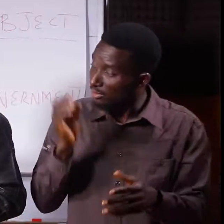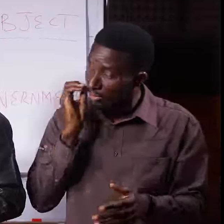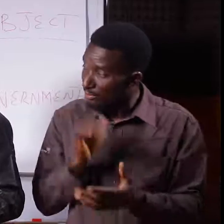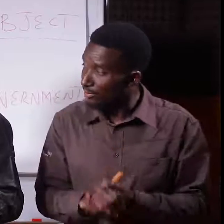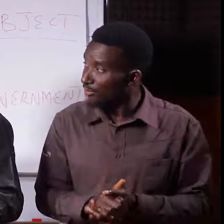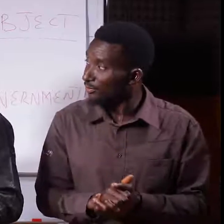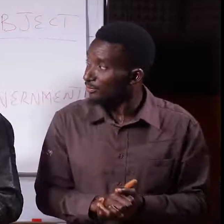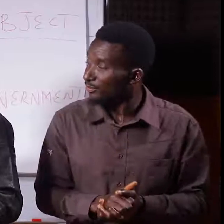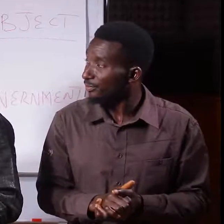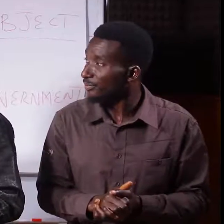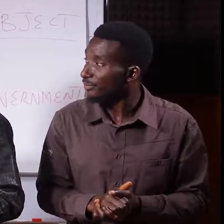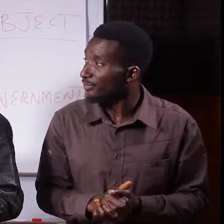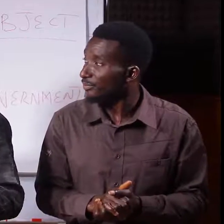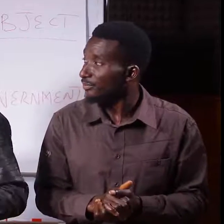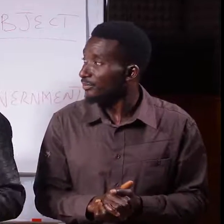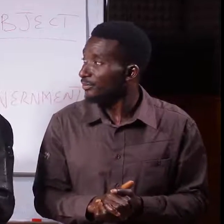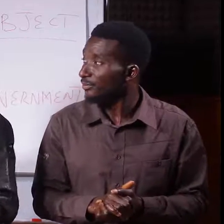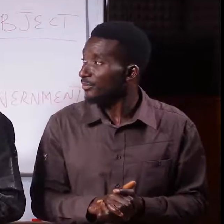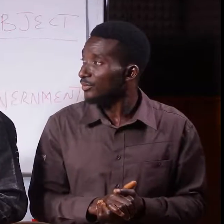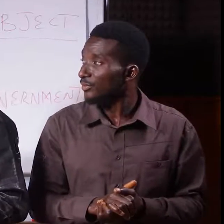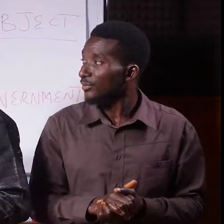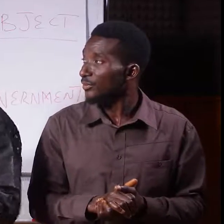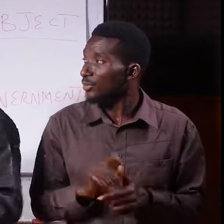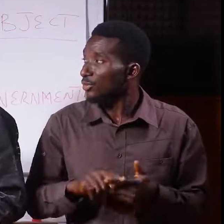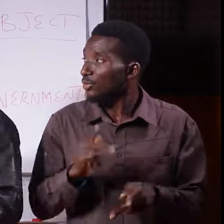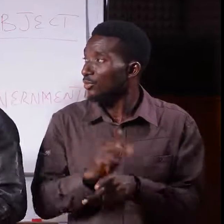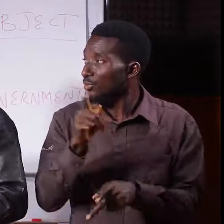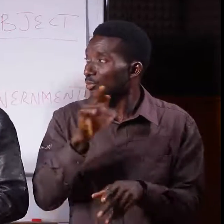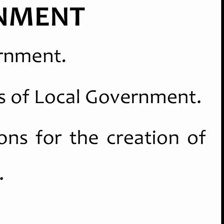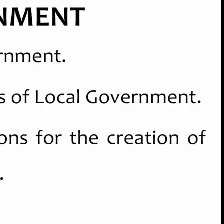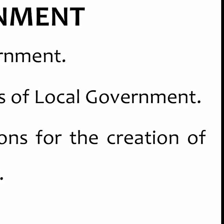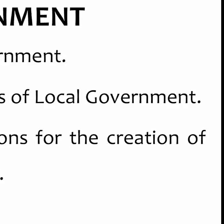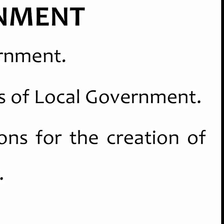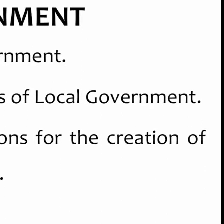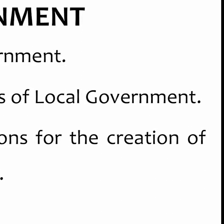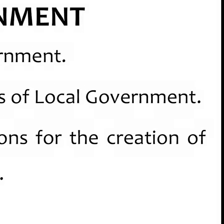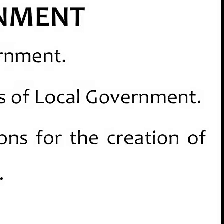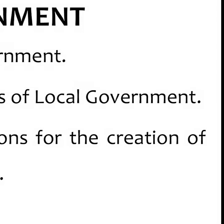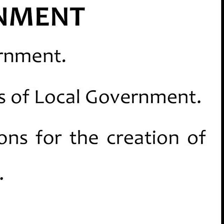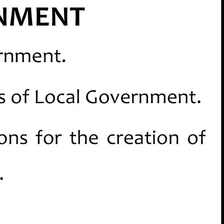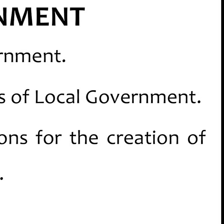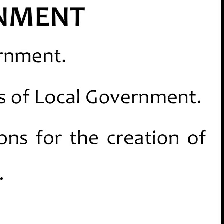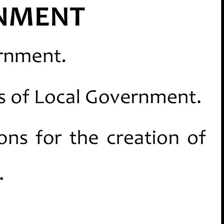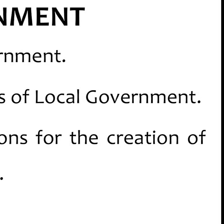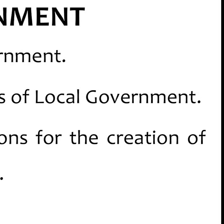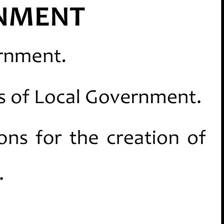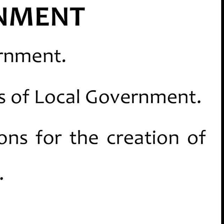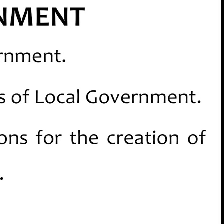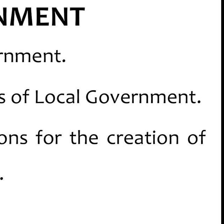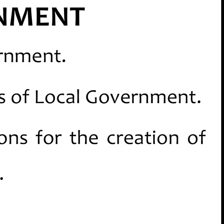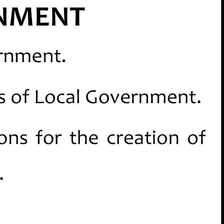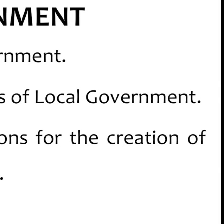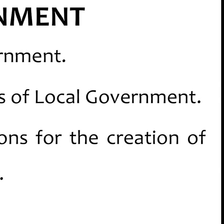give this assignment to you to keep you, busy. And the first question says, define